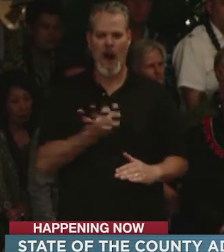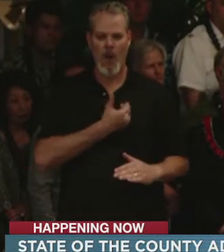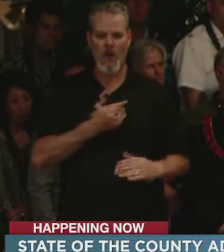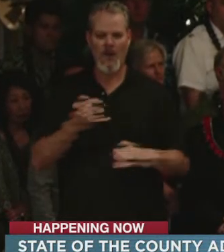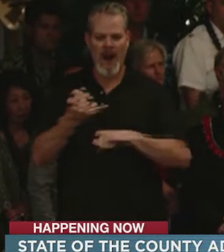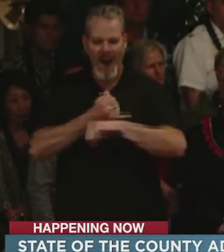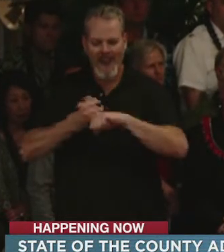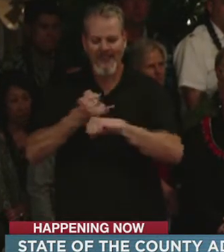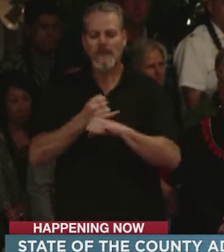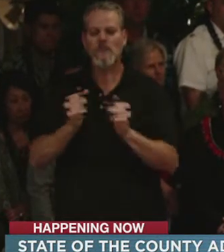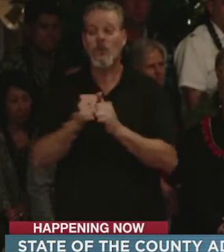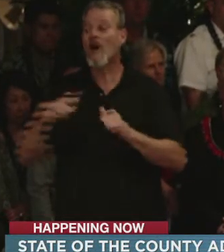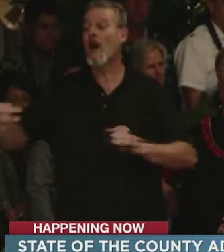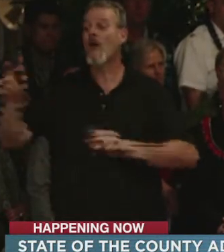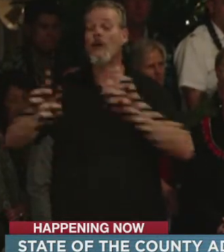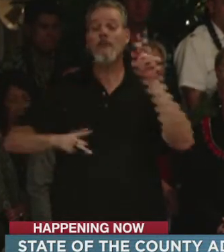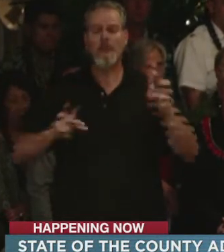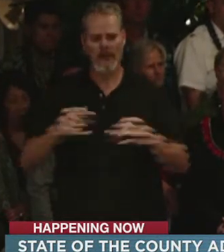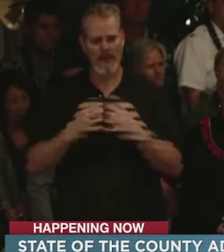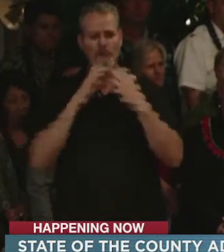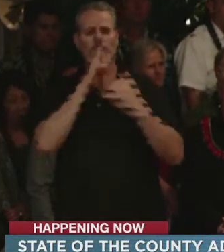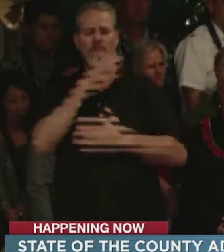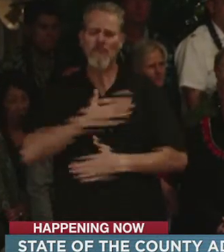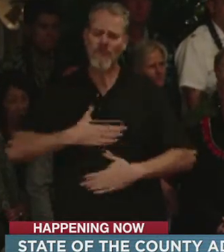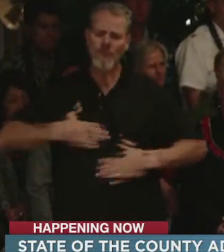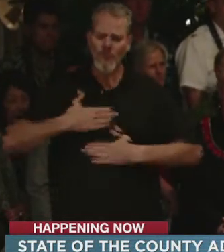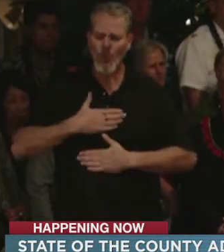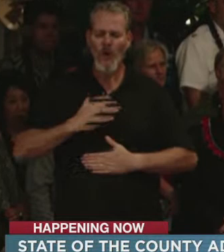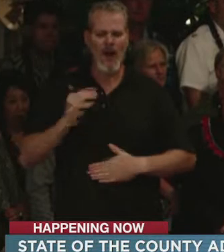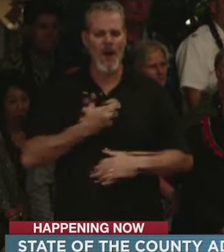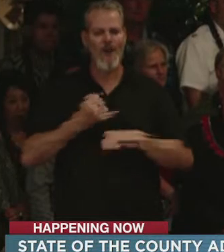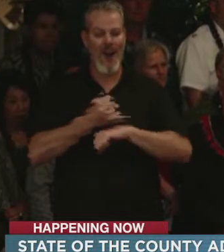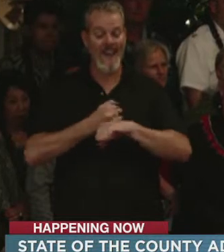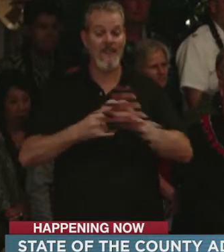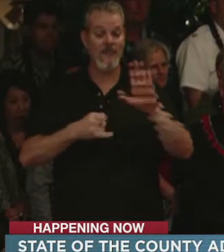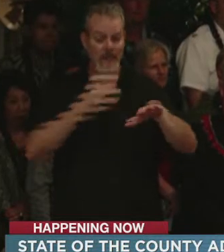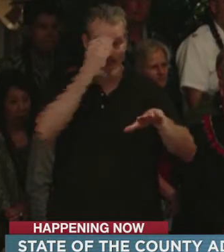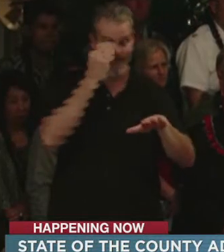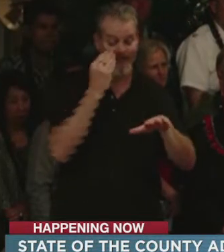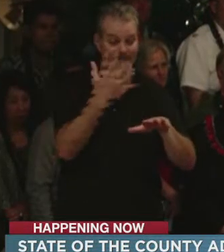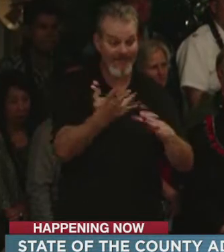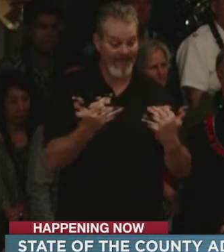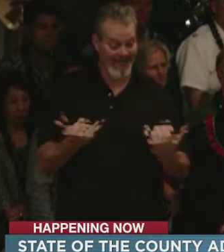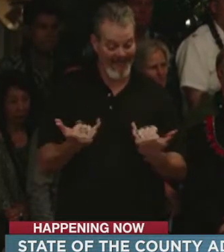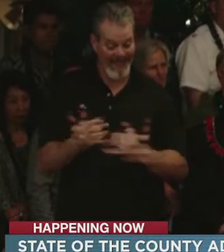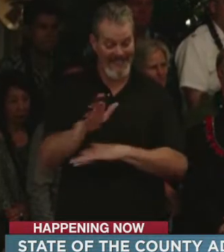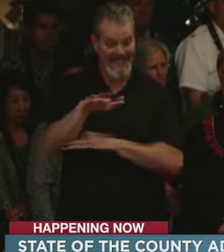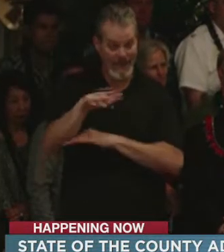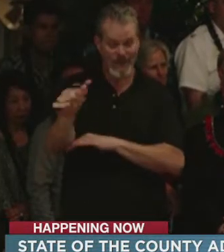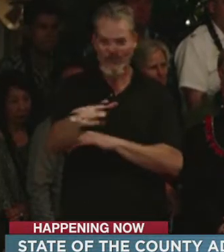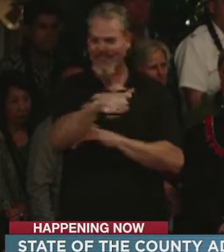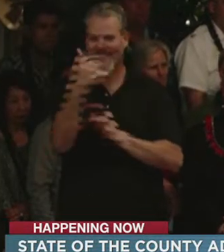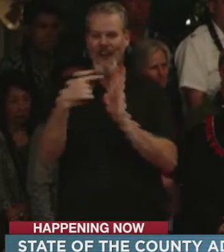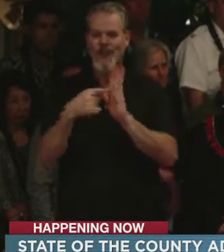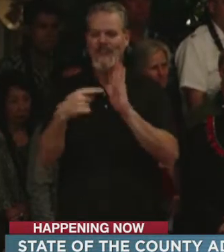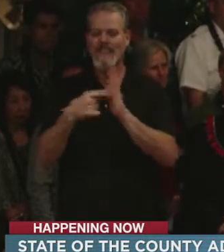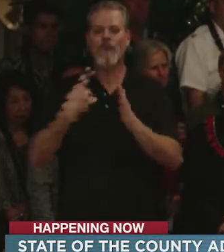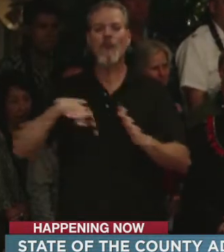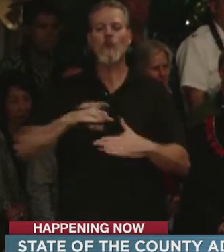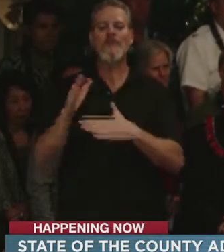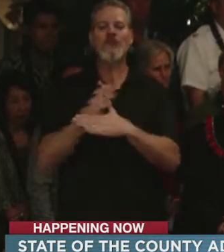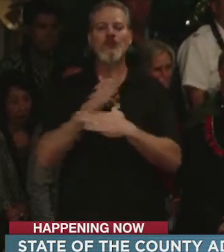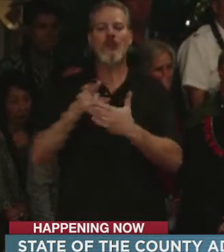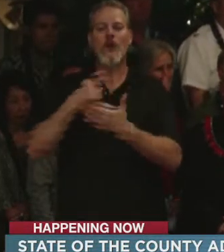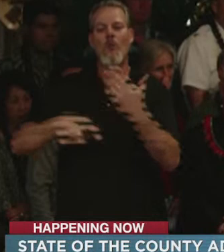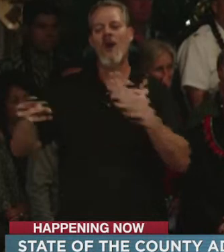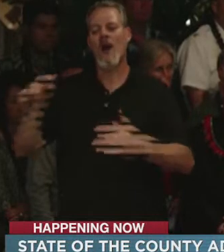special areas respectfully. And by the way, this afternoon, as another example, we'll be sharing what Auntie